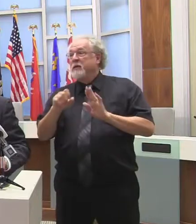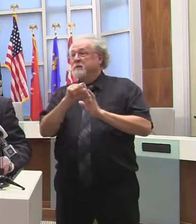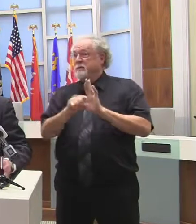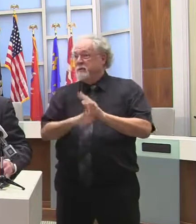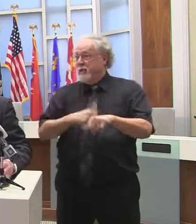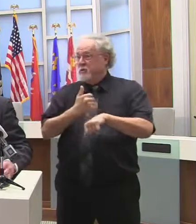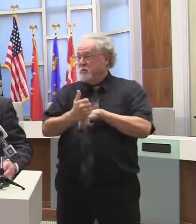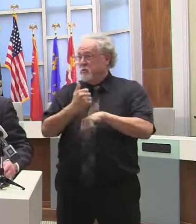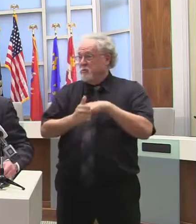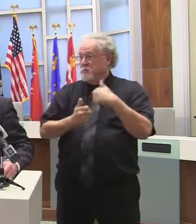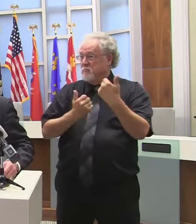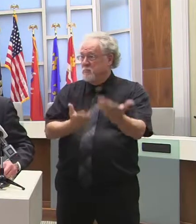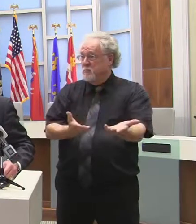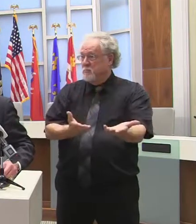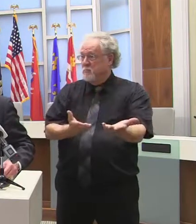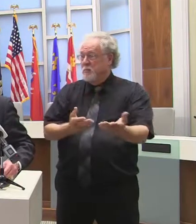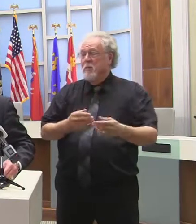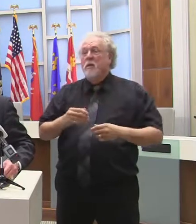charges will be brought.